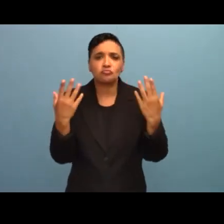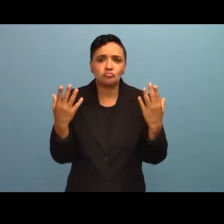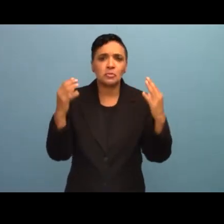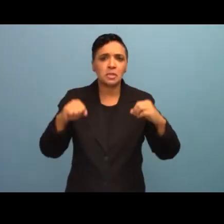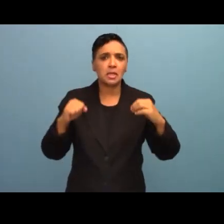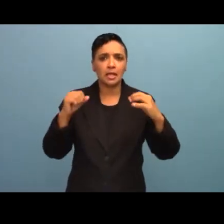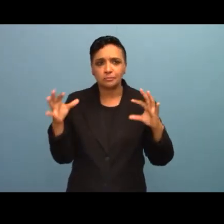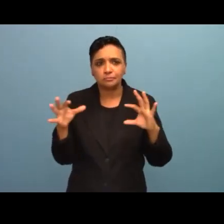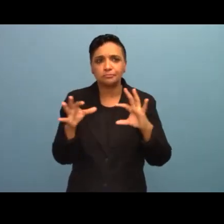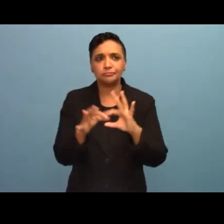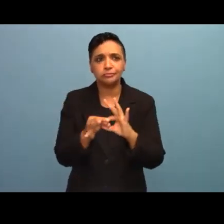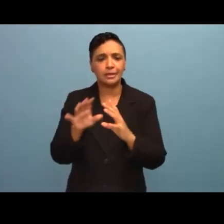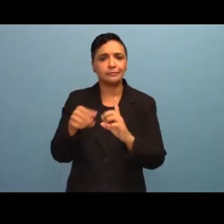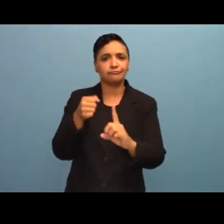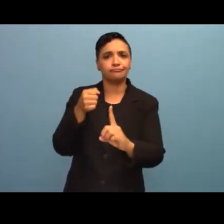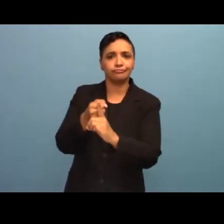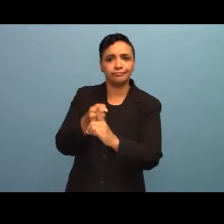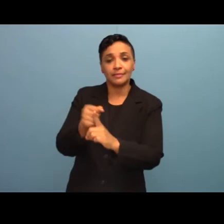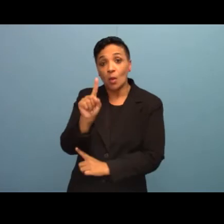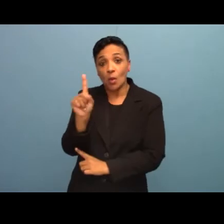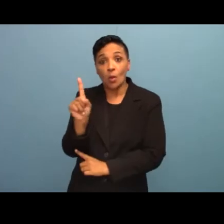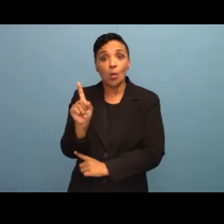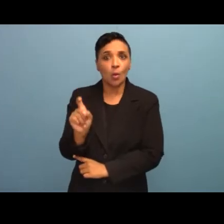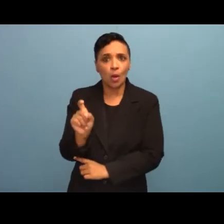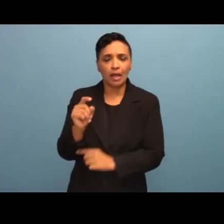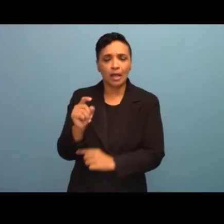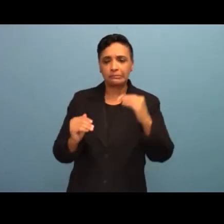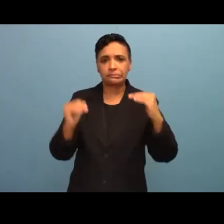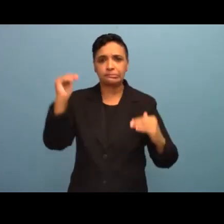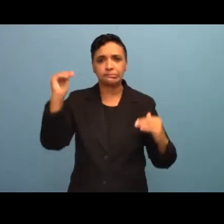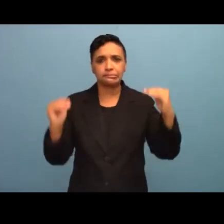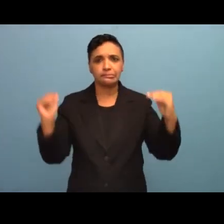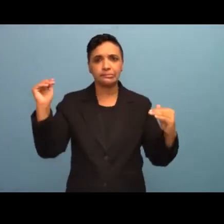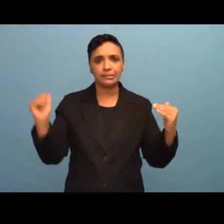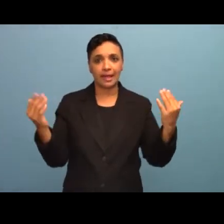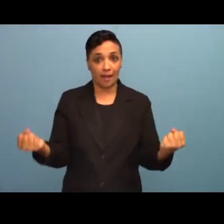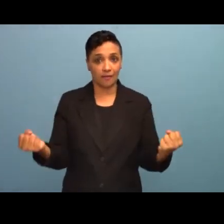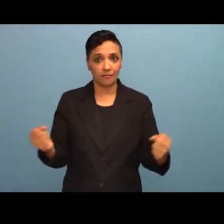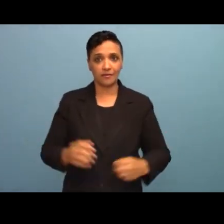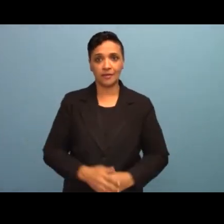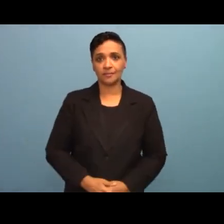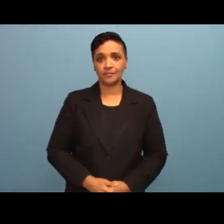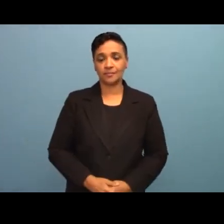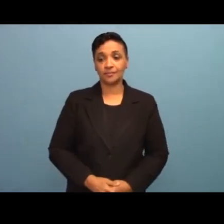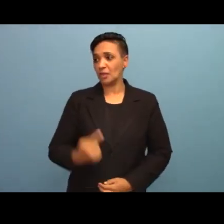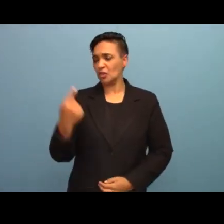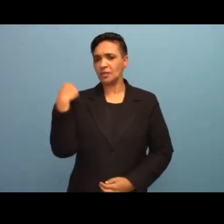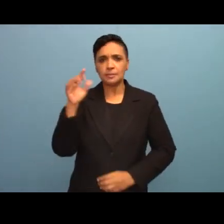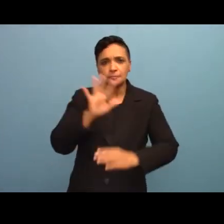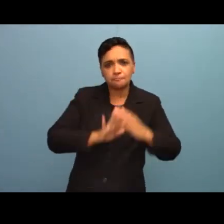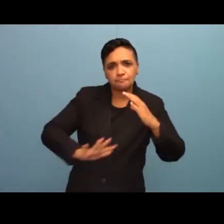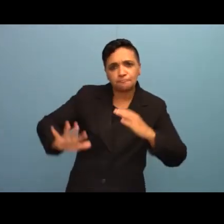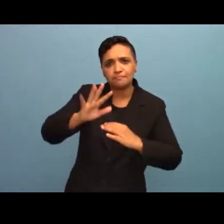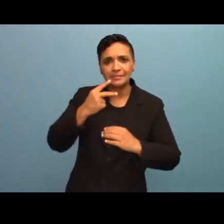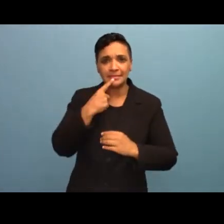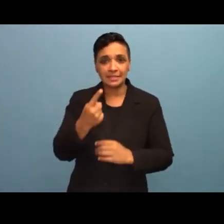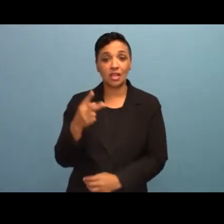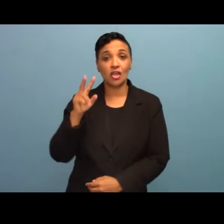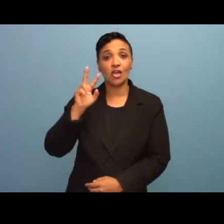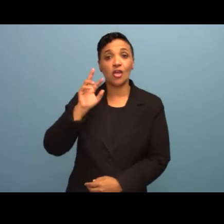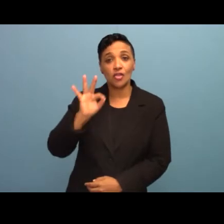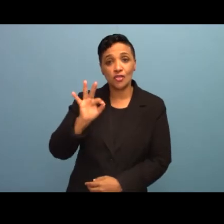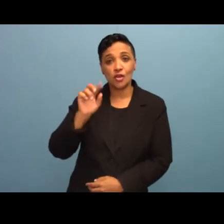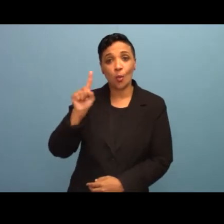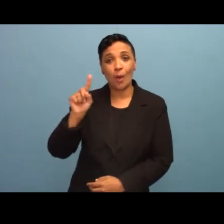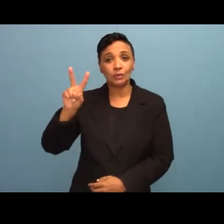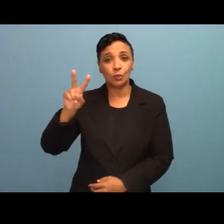and a consequence of entrenched inequalities. According to a recent estimate, there are 312 million children around